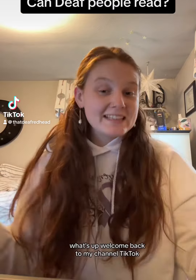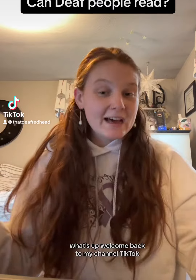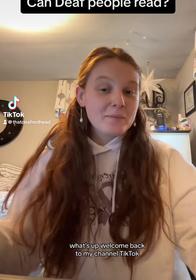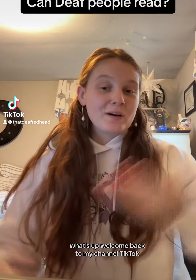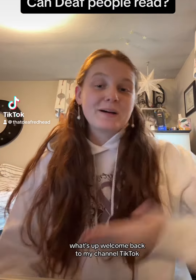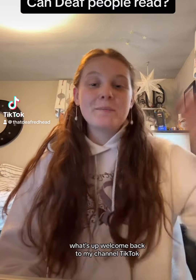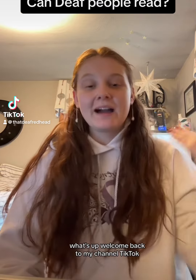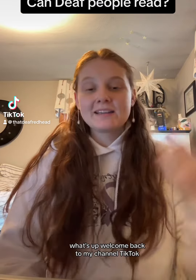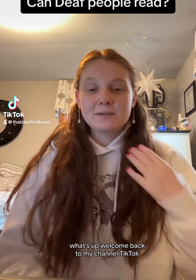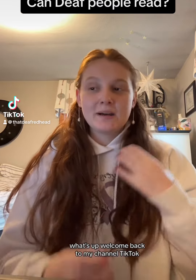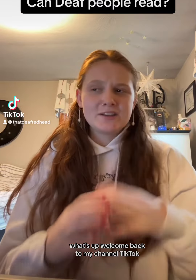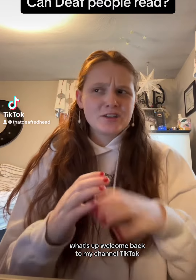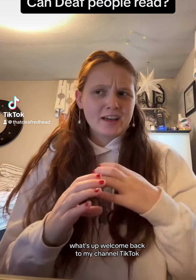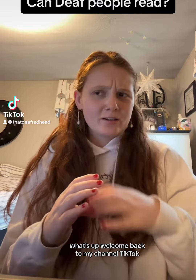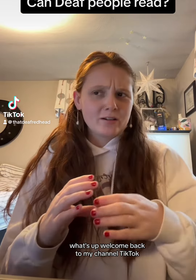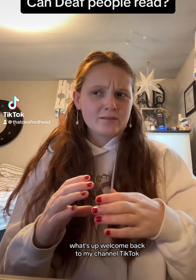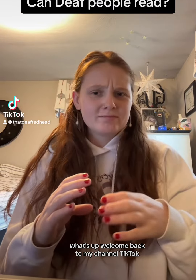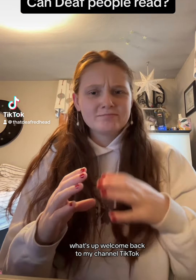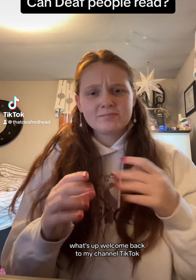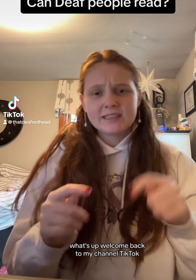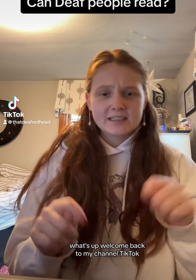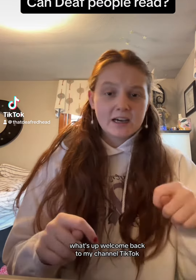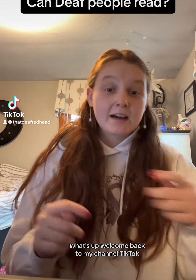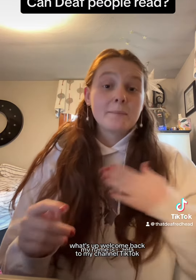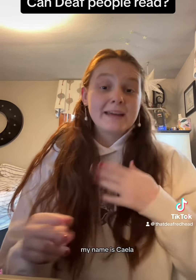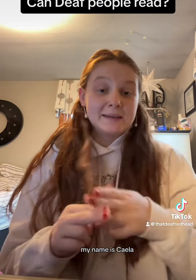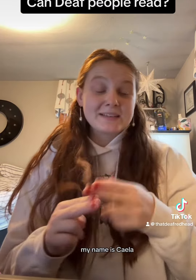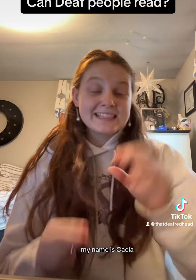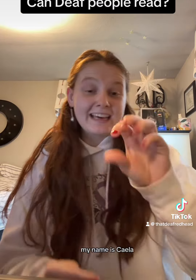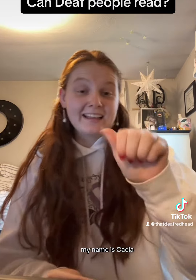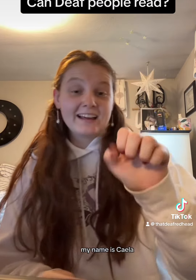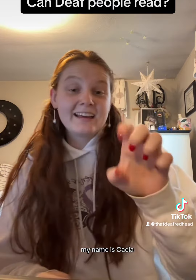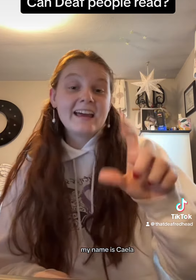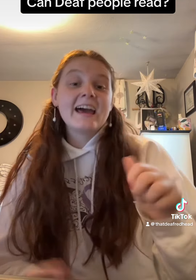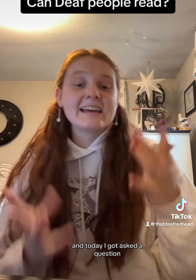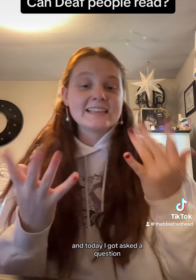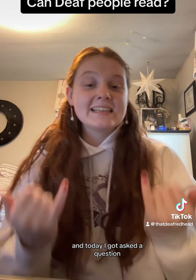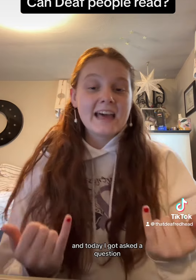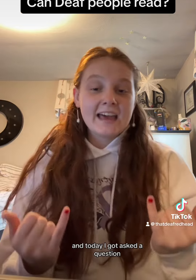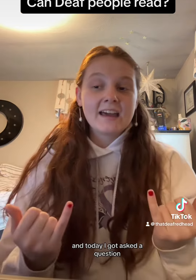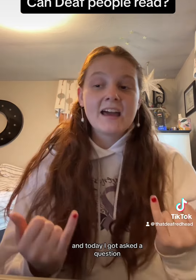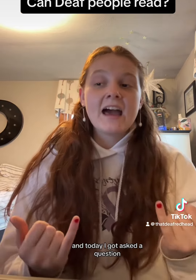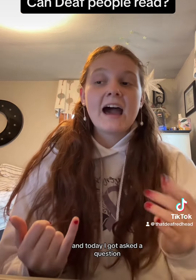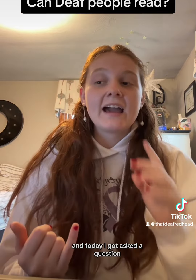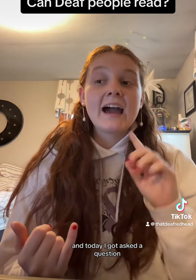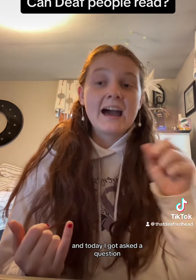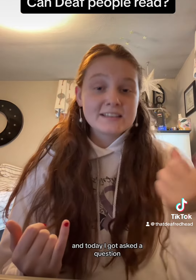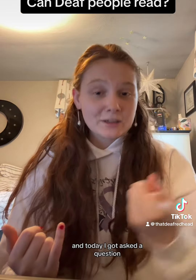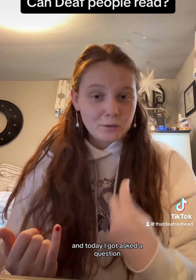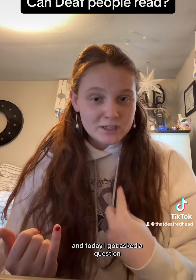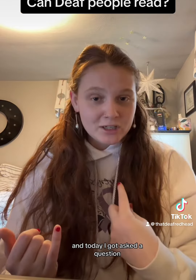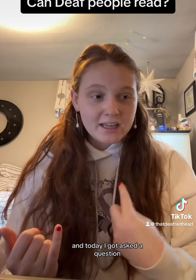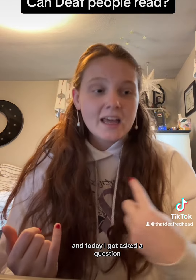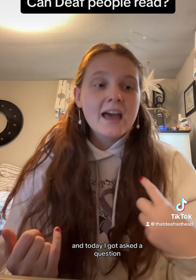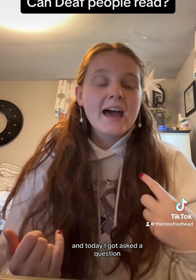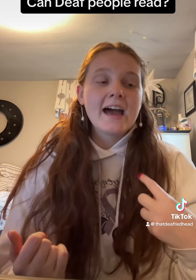What's up? Welcome back to my channel, TikTok. My name is Caela, and today I got asked a question,